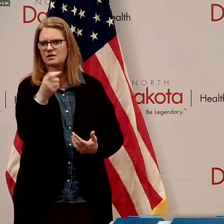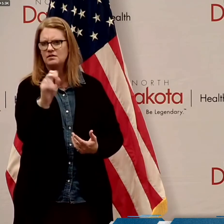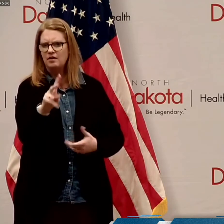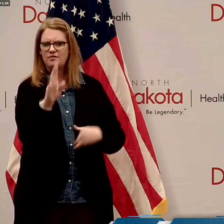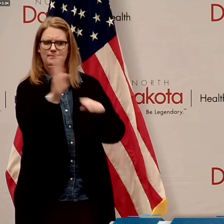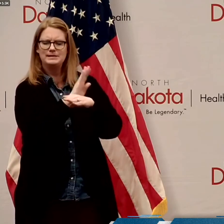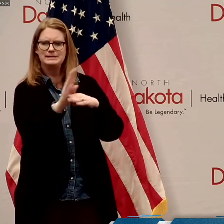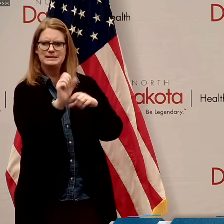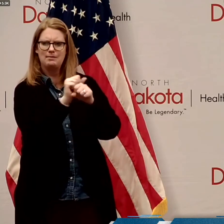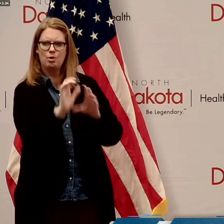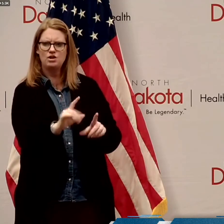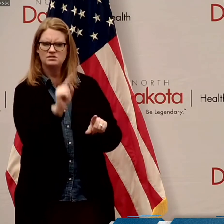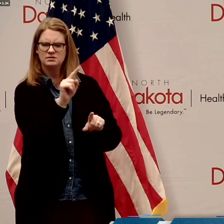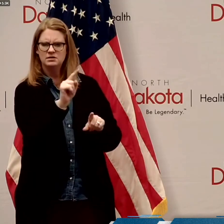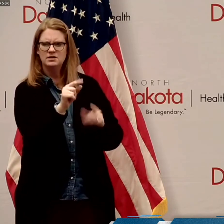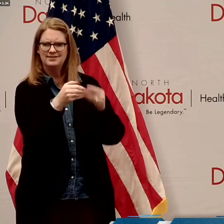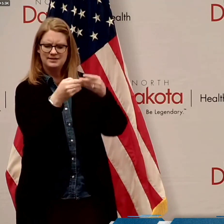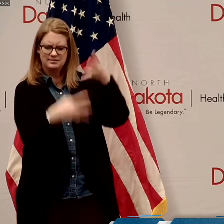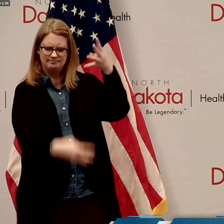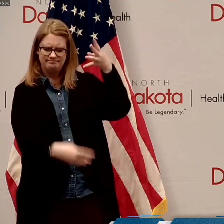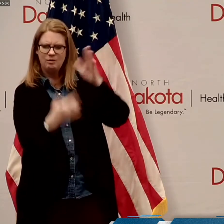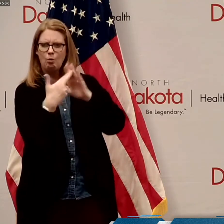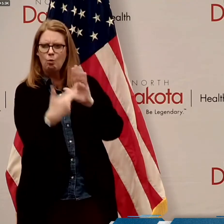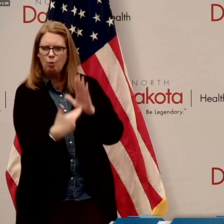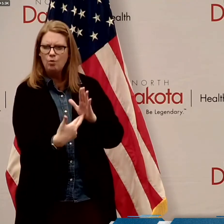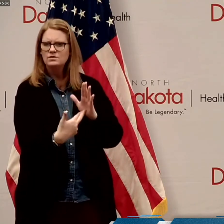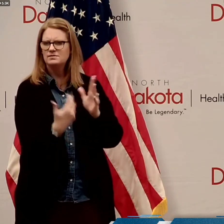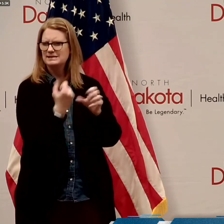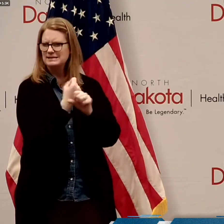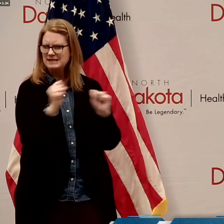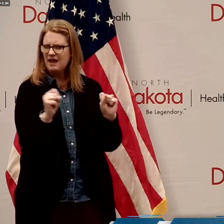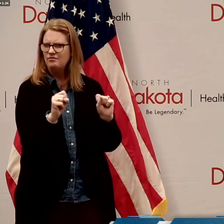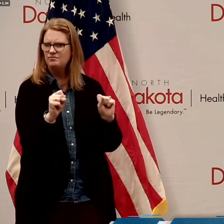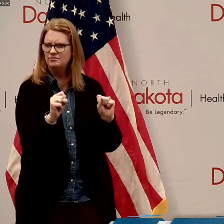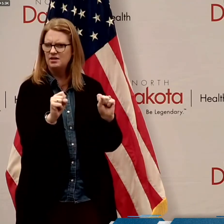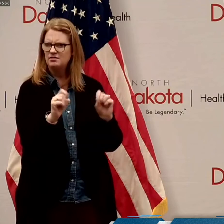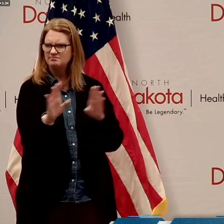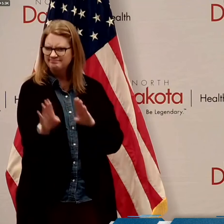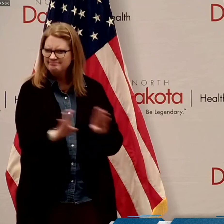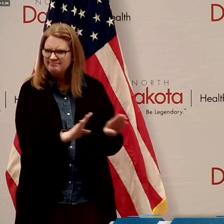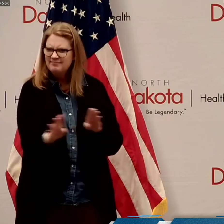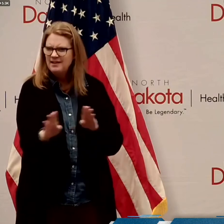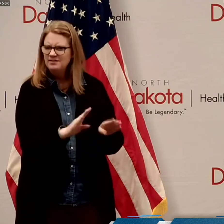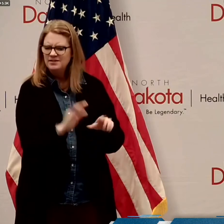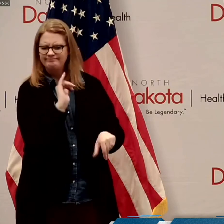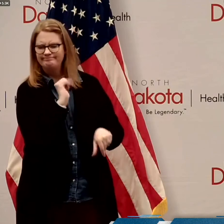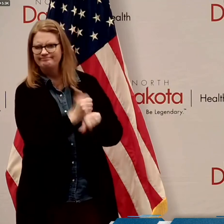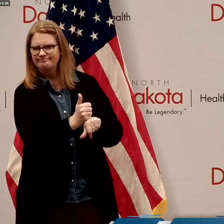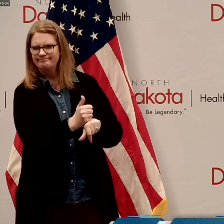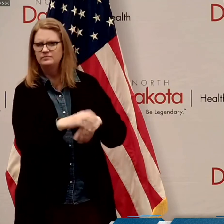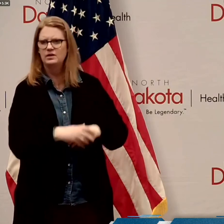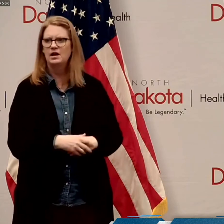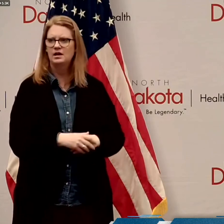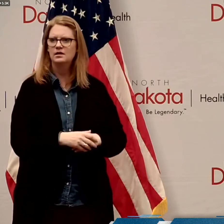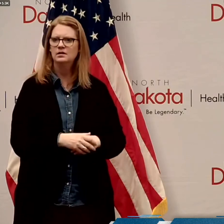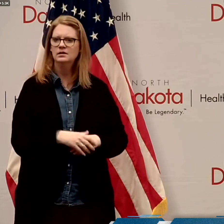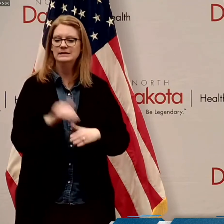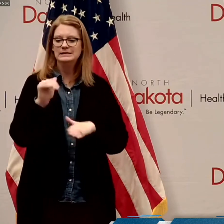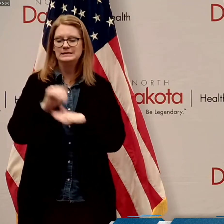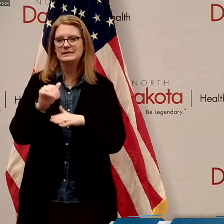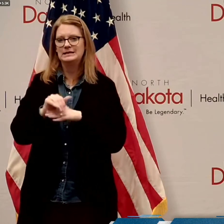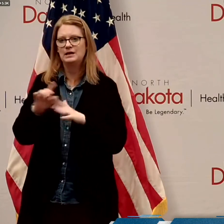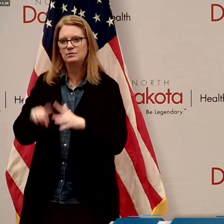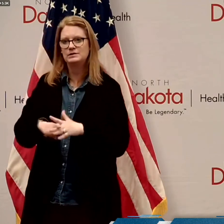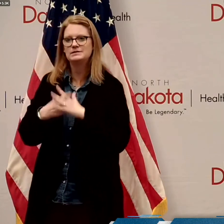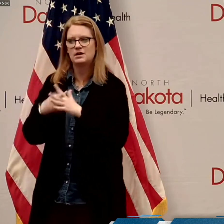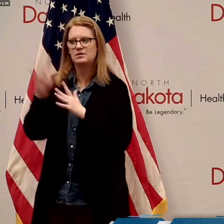businesses and employers. We've got some guidelines in there about safe practices in what's going to be launched tonight from the